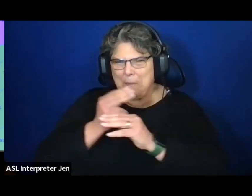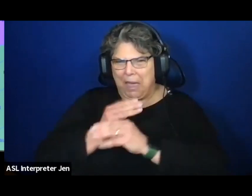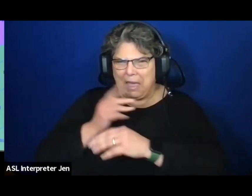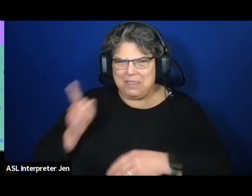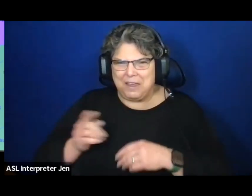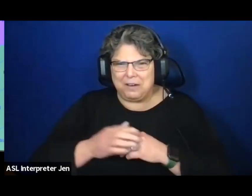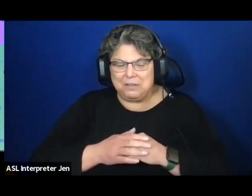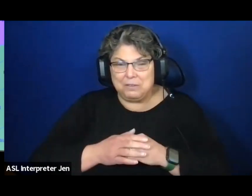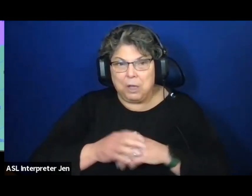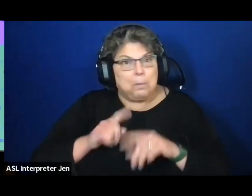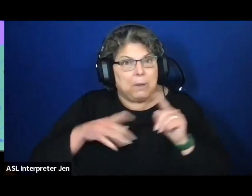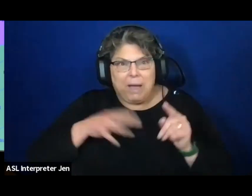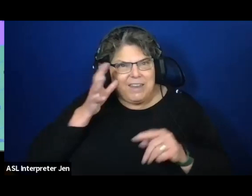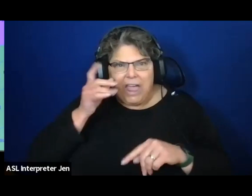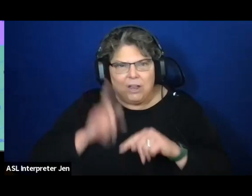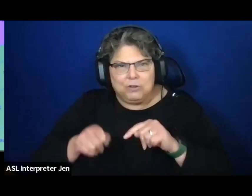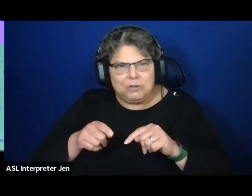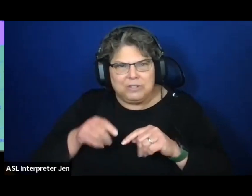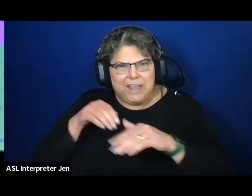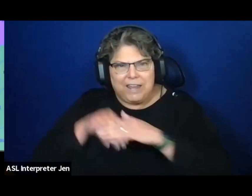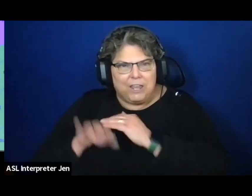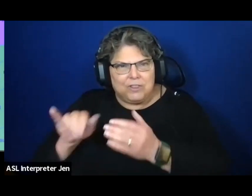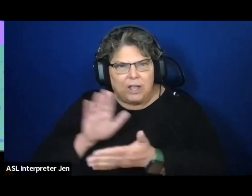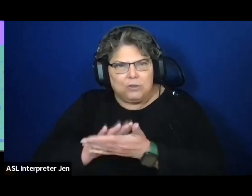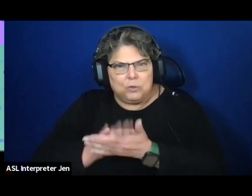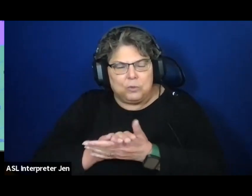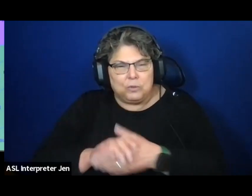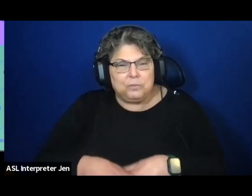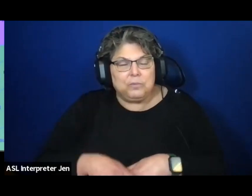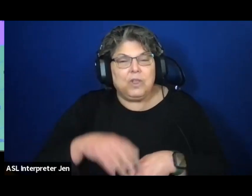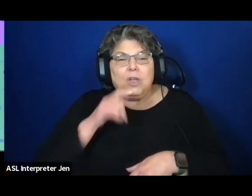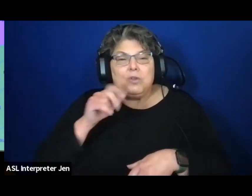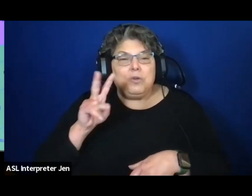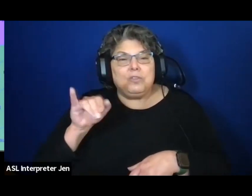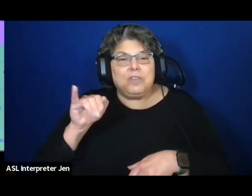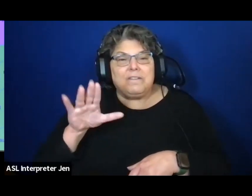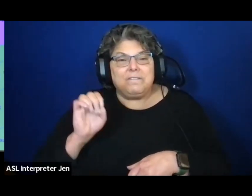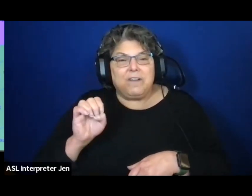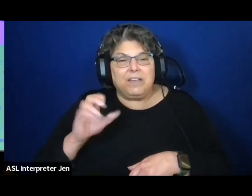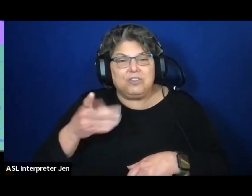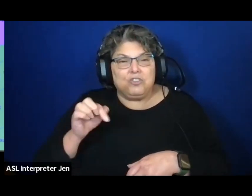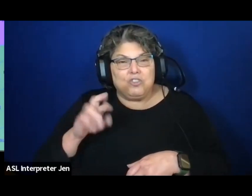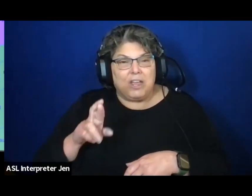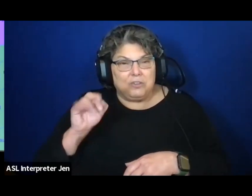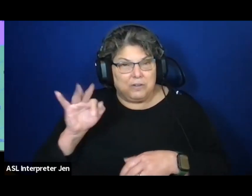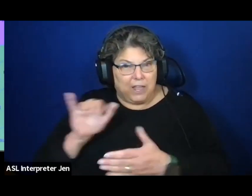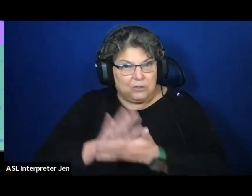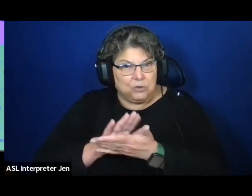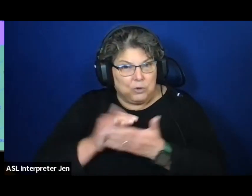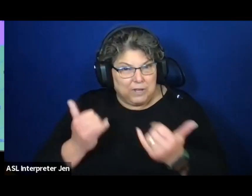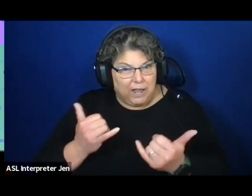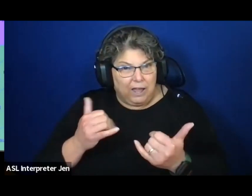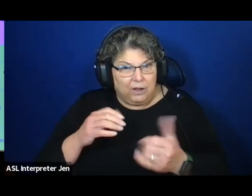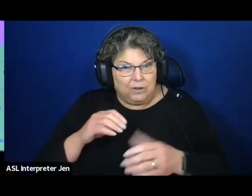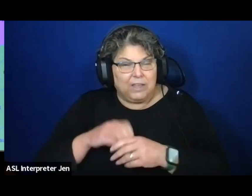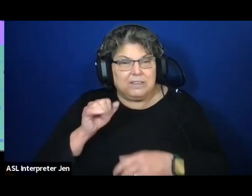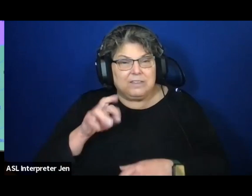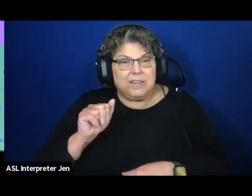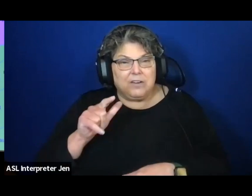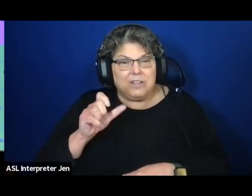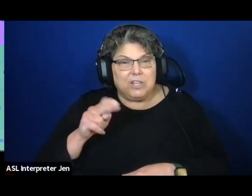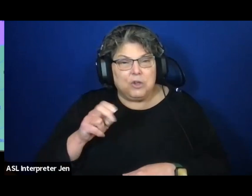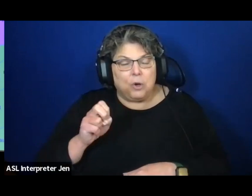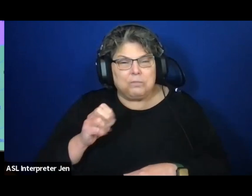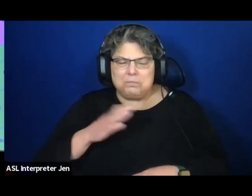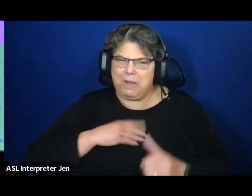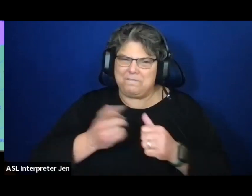My dad was rejected at this school. And guess who is the vice chancellor of this university now in Sierra Leone? My first cousin whom my dad raised.